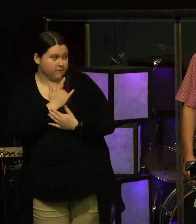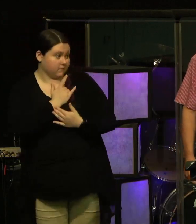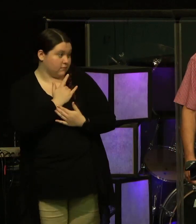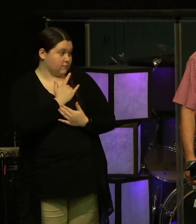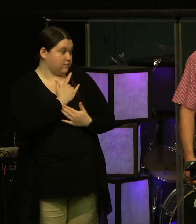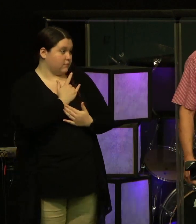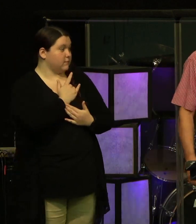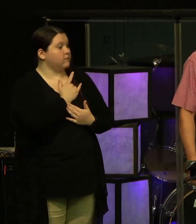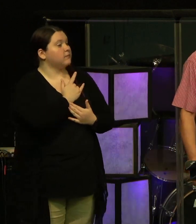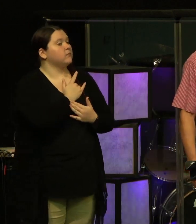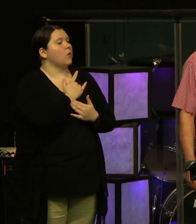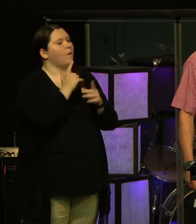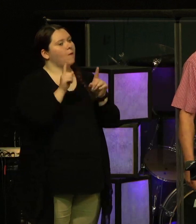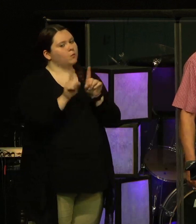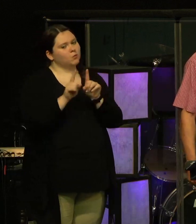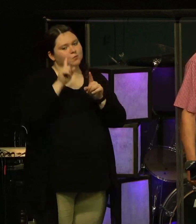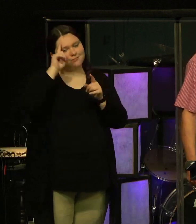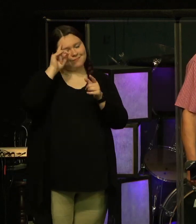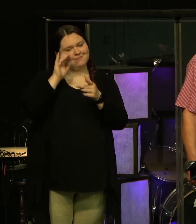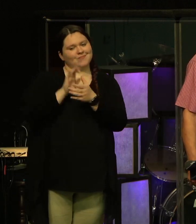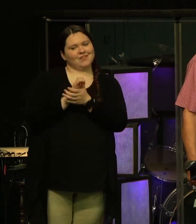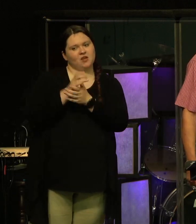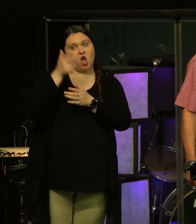And I also believe that God's plans for me are good.